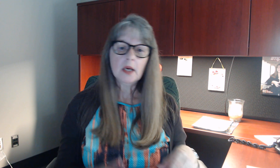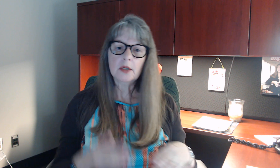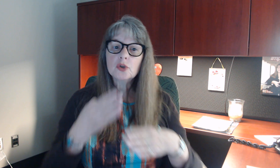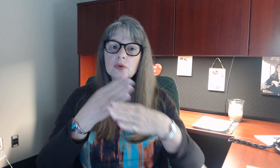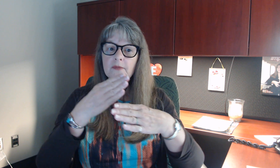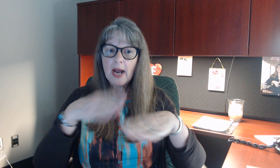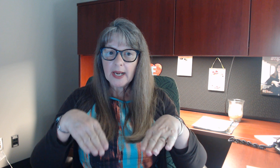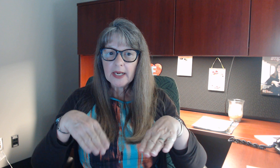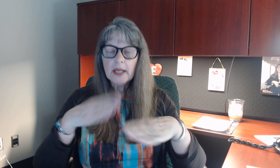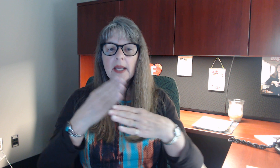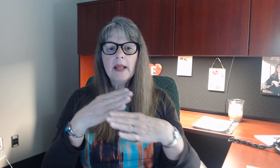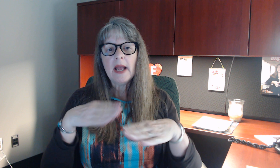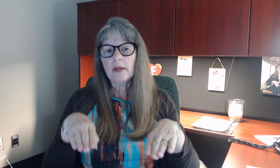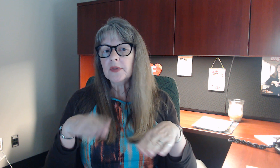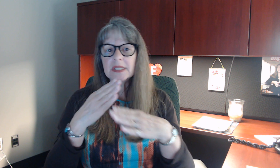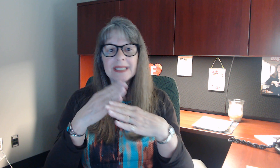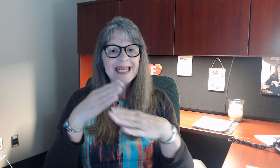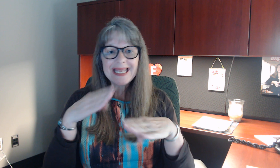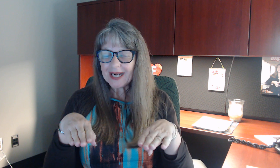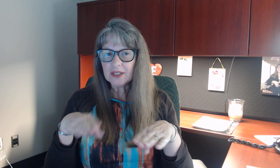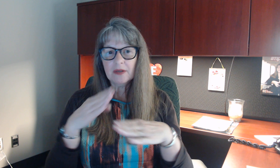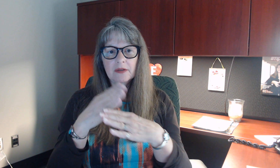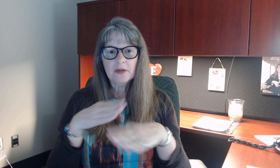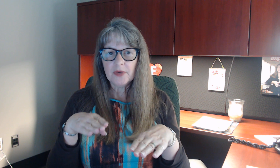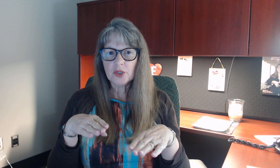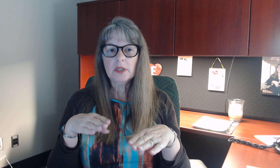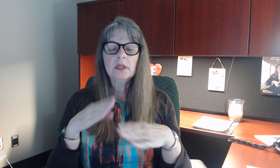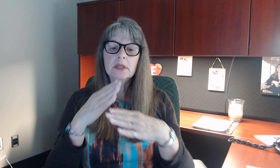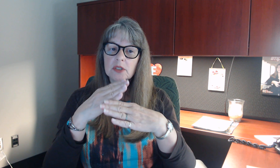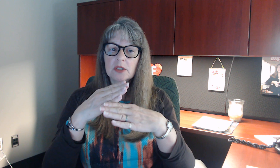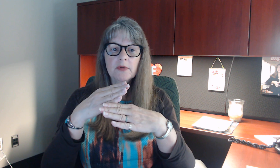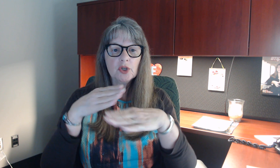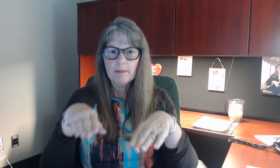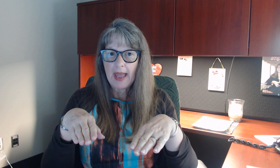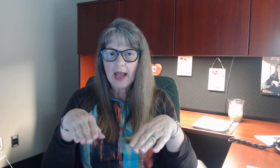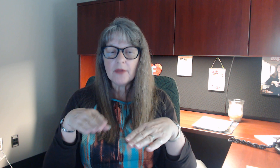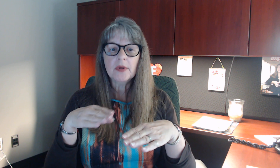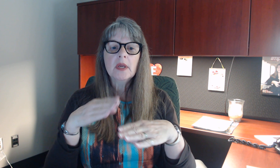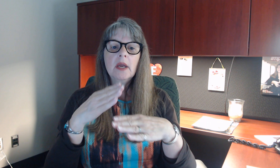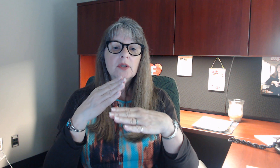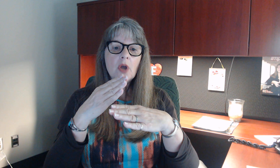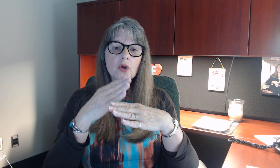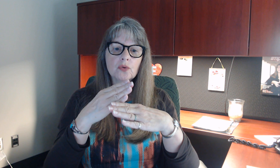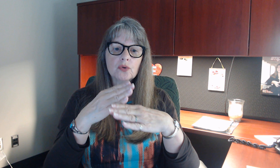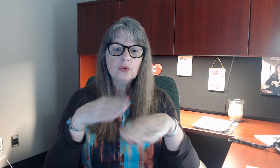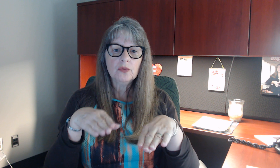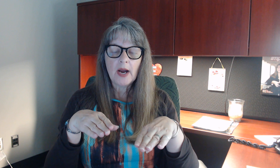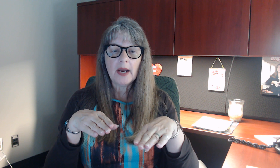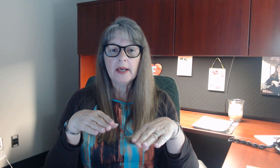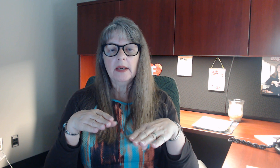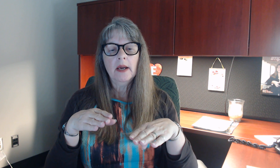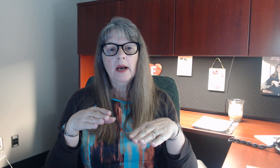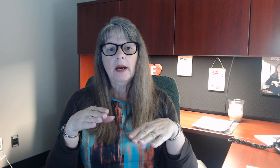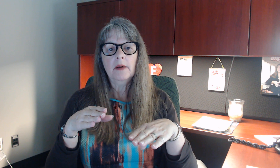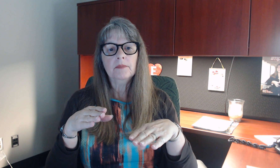To divide. Now, this is any kind of division. This is division in math. It's also to divide